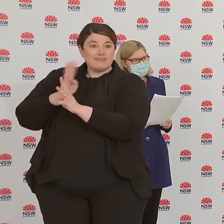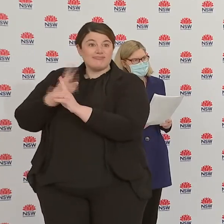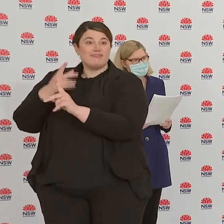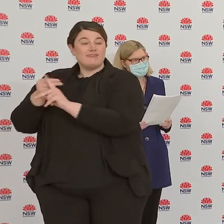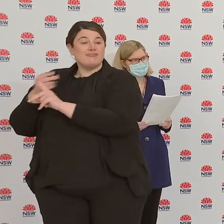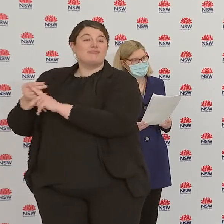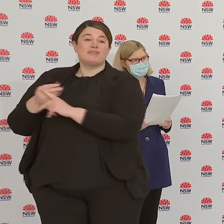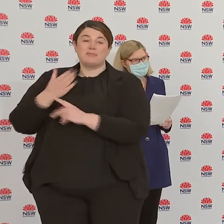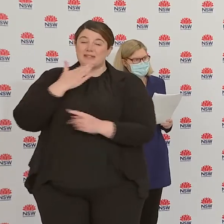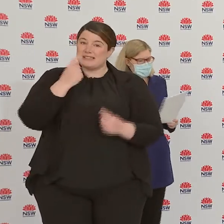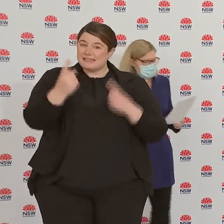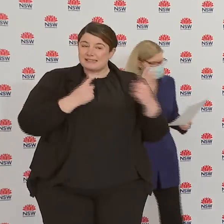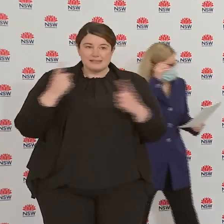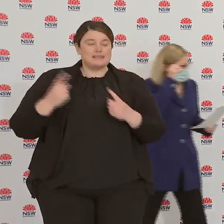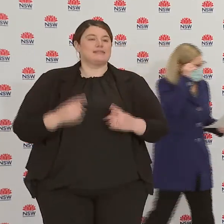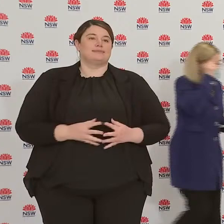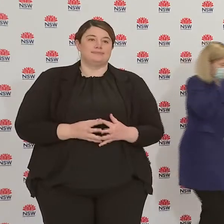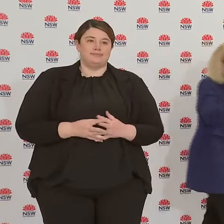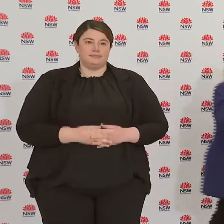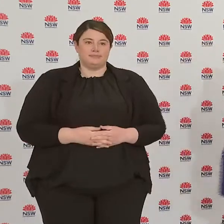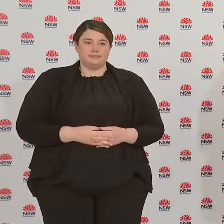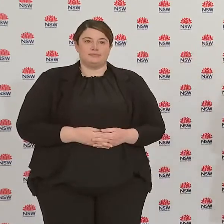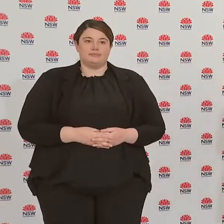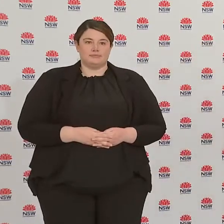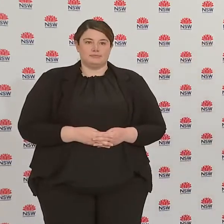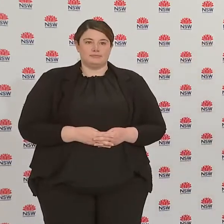forward. Thank you. Dr. Chan.